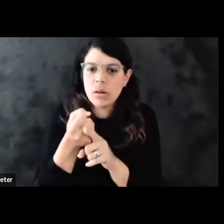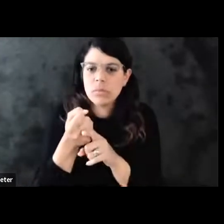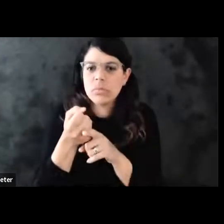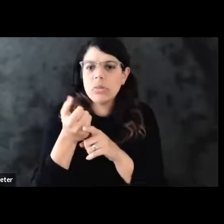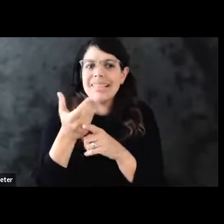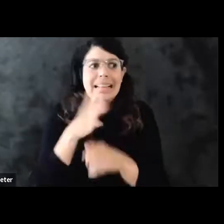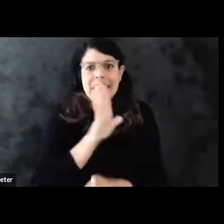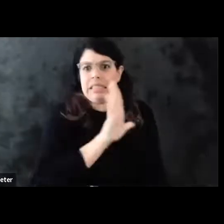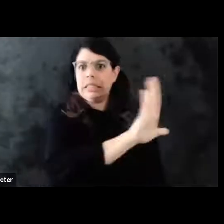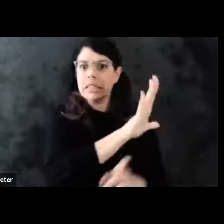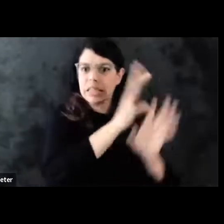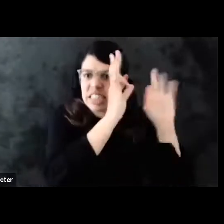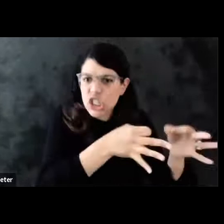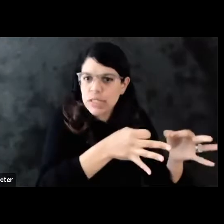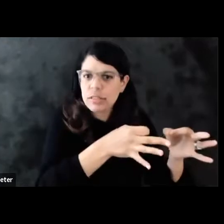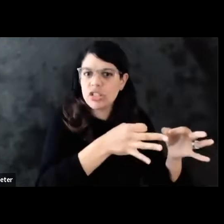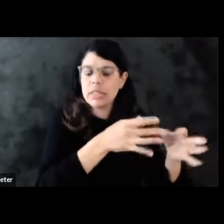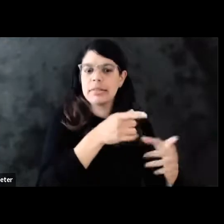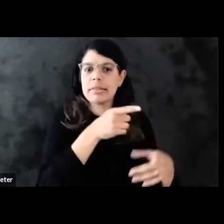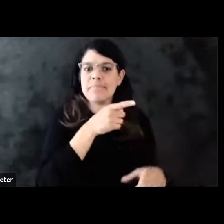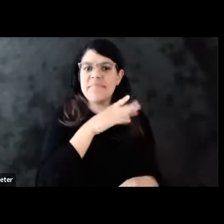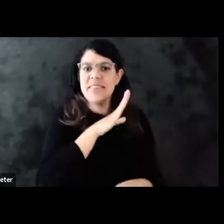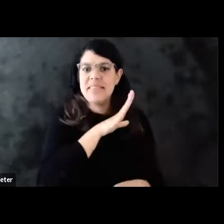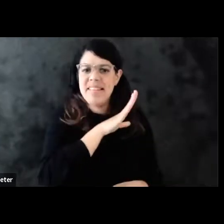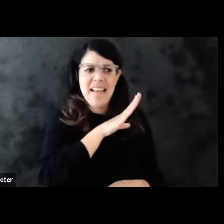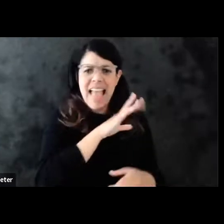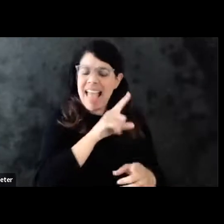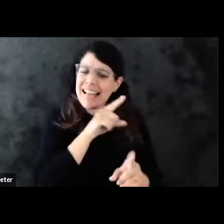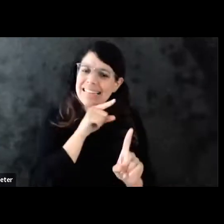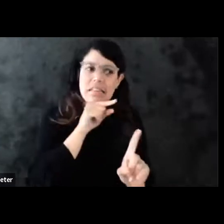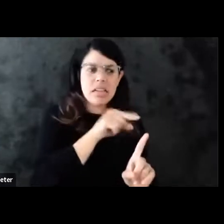of the closet all these white supremacists,